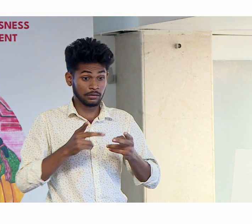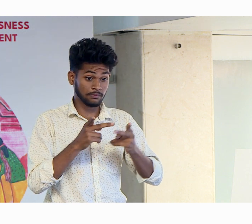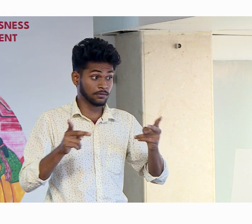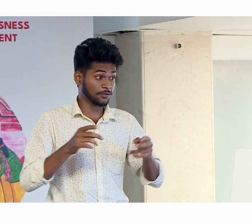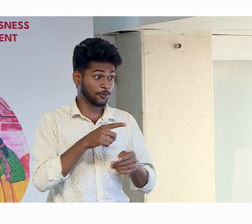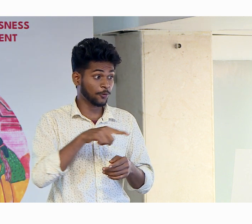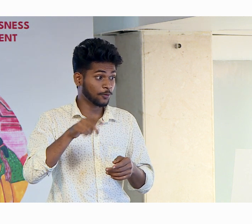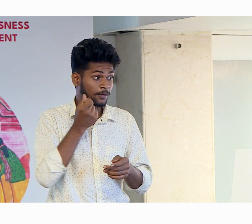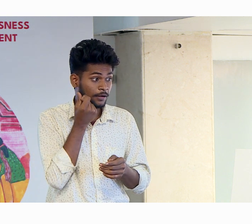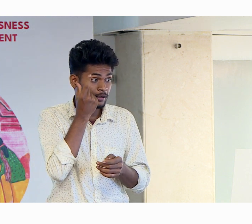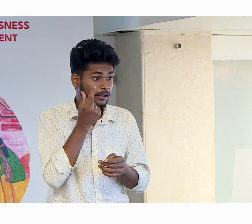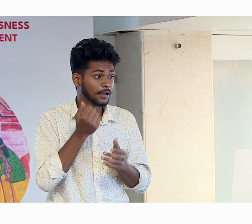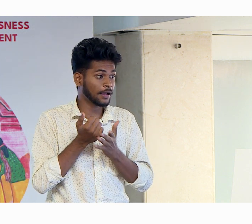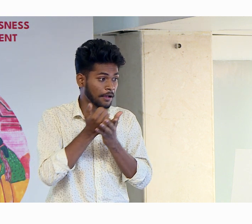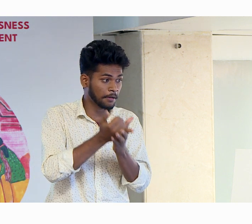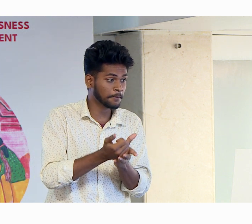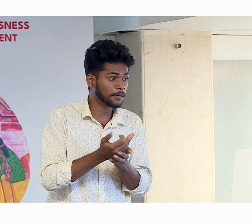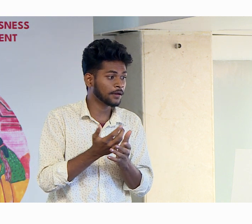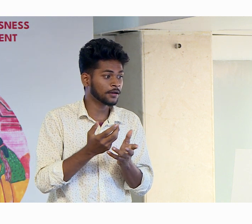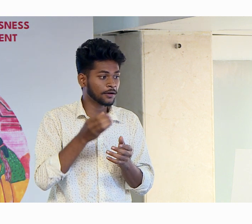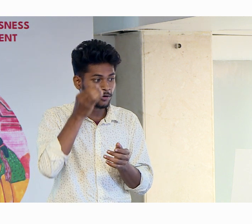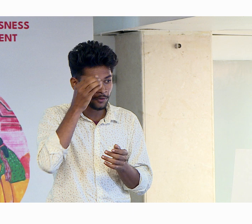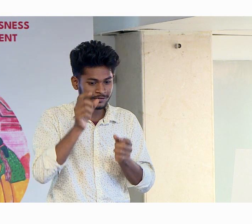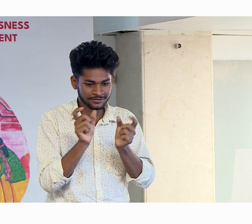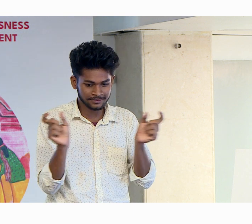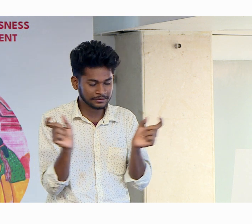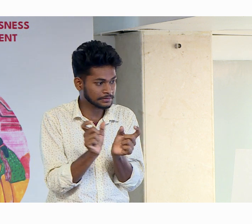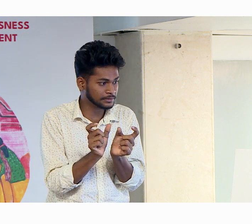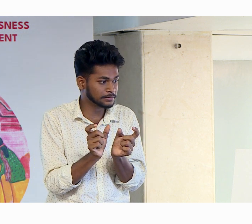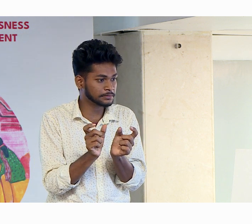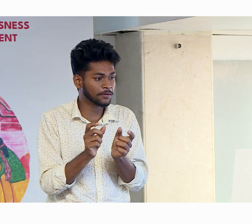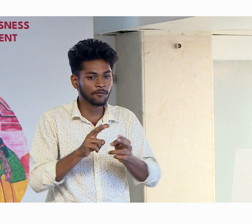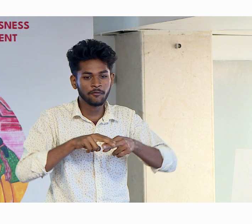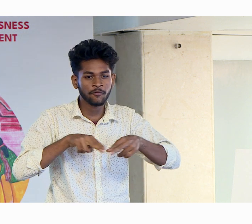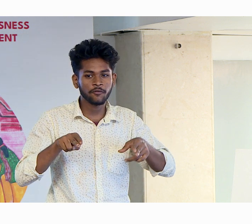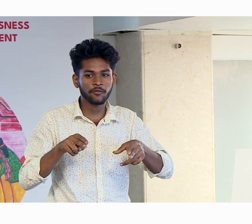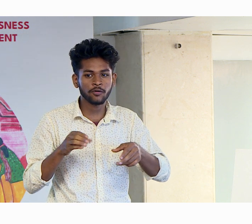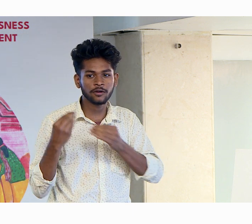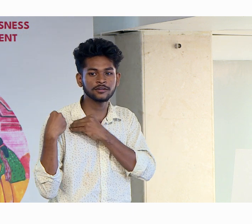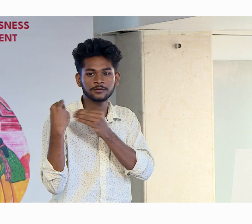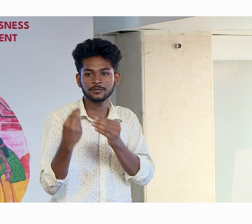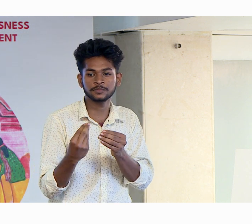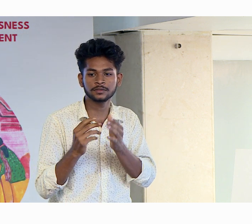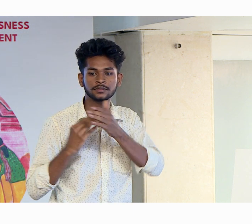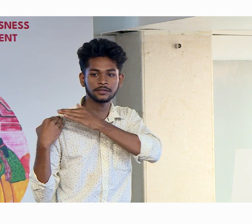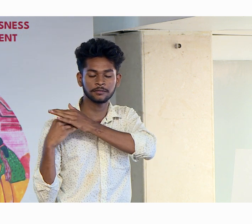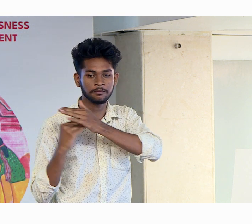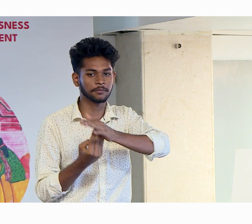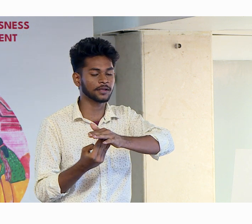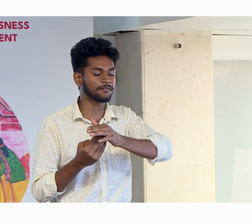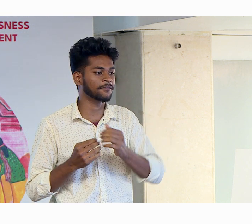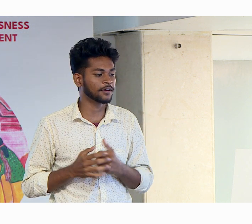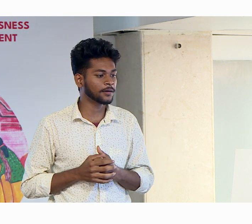relevant evidence together to understand and take account of the full context in which